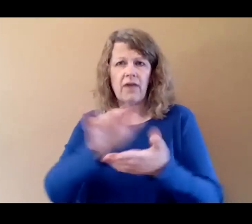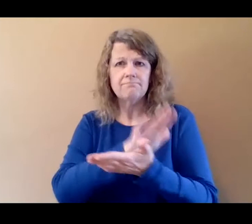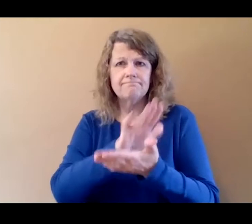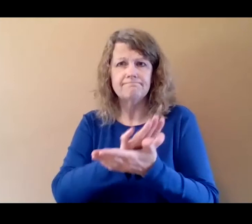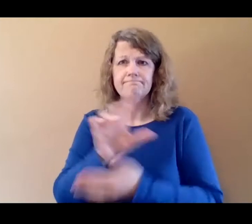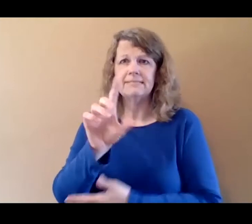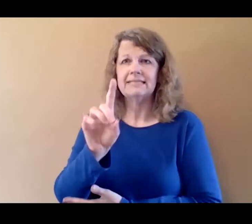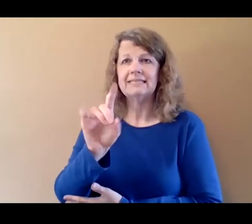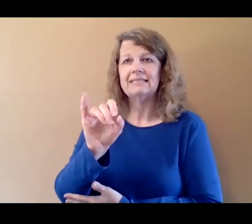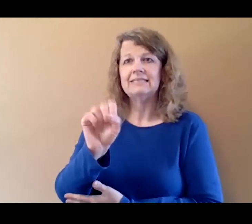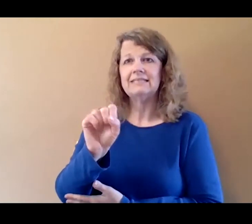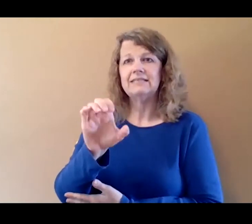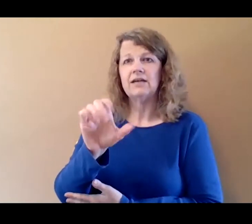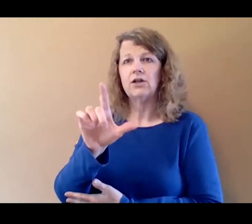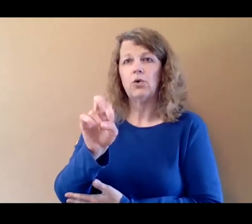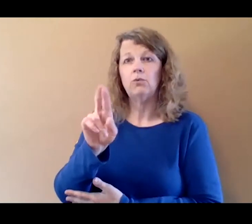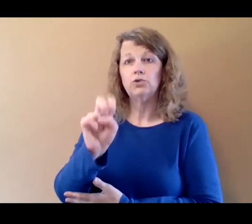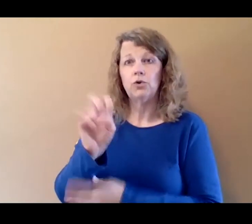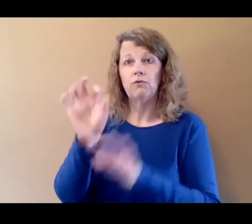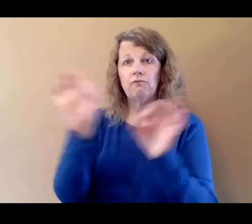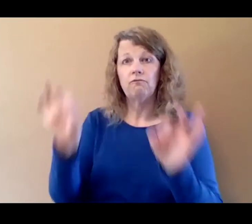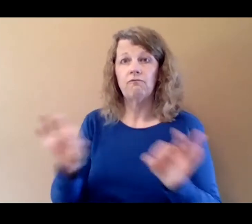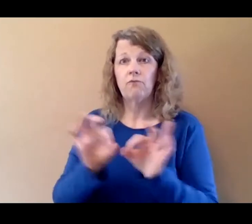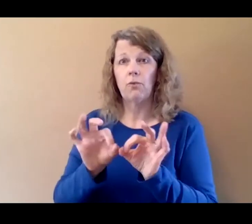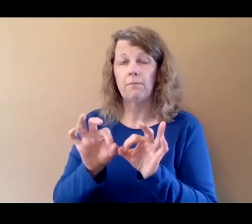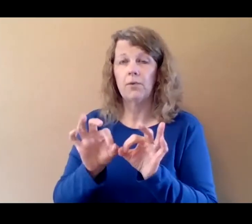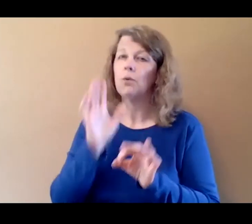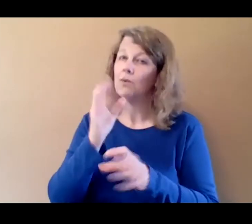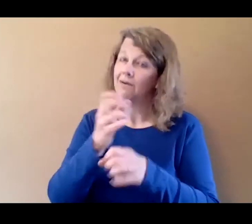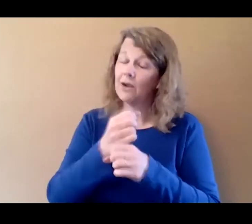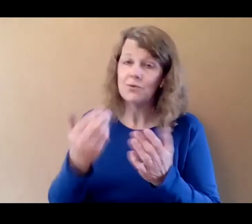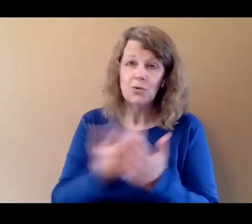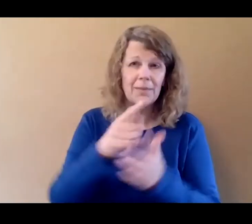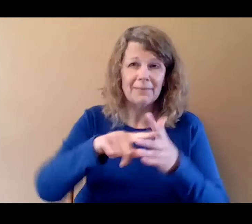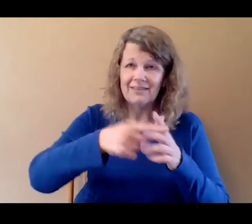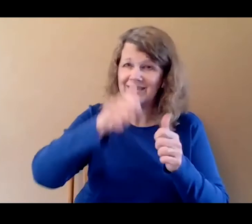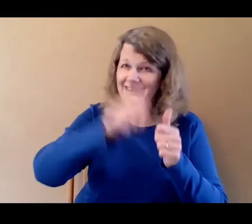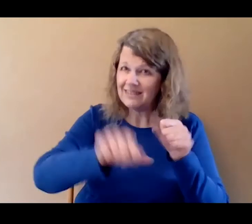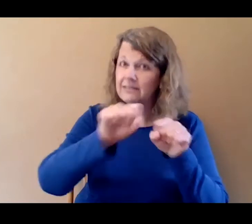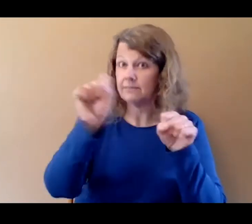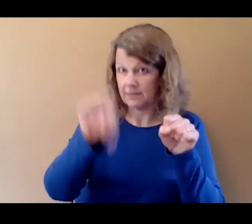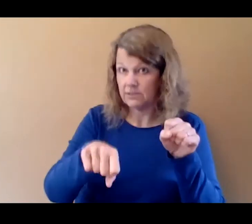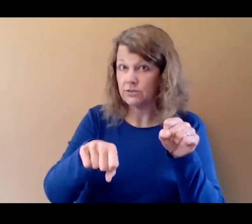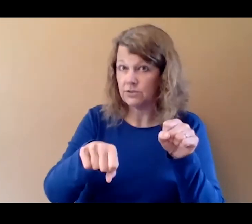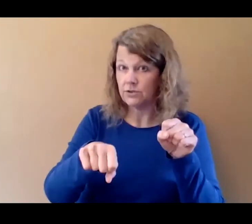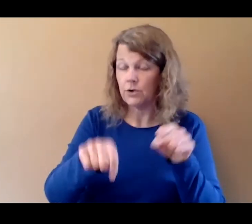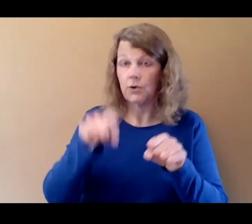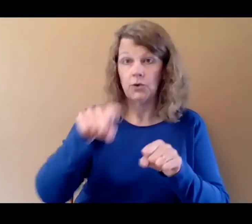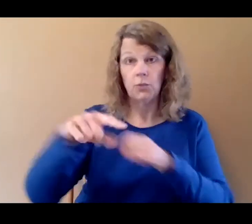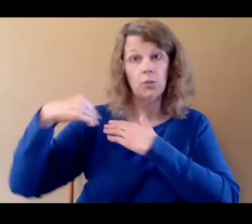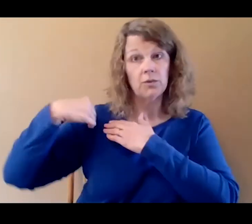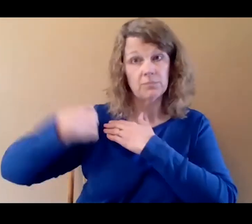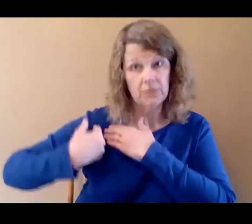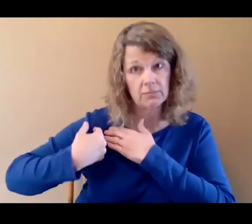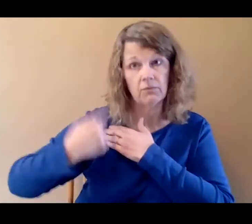this a disclosure form. You will get a new one at the beginning of every semester. You